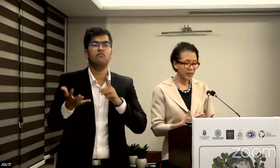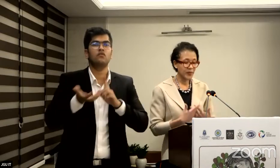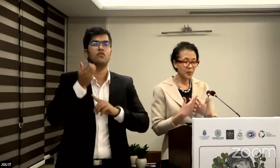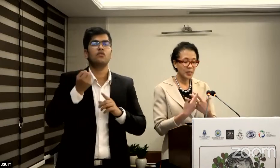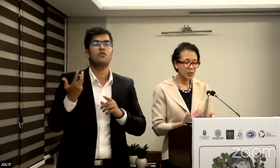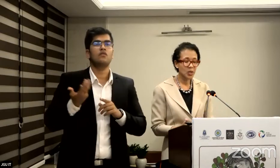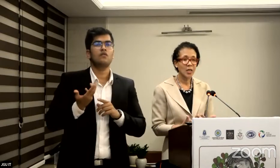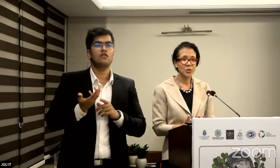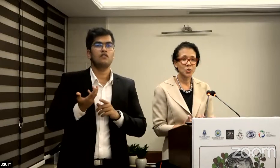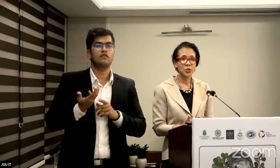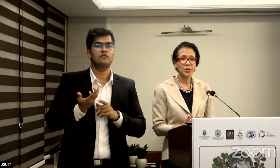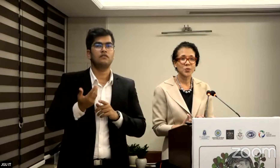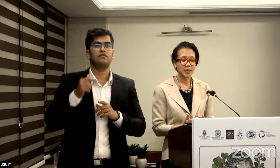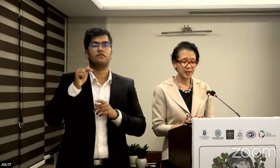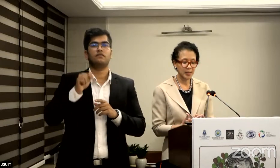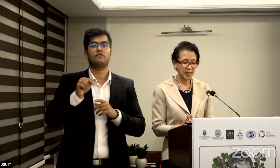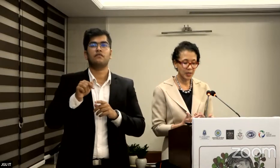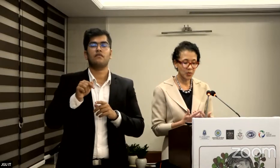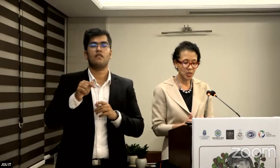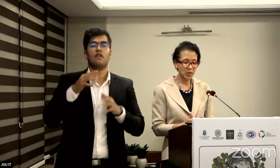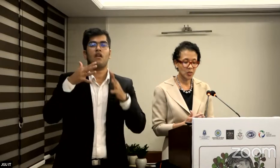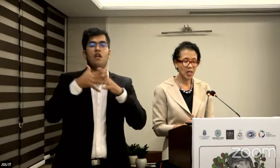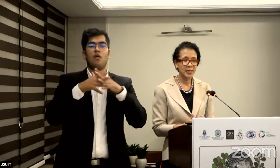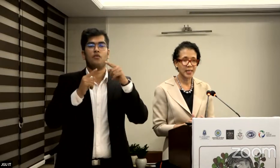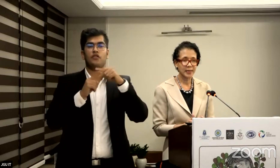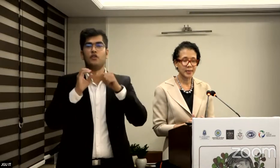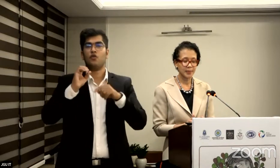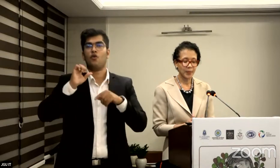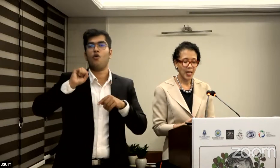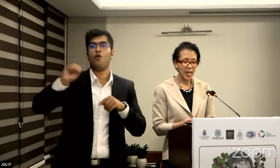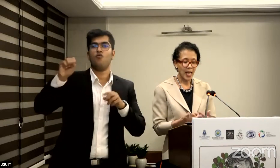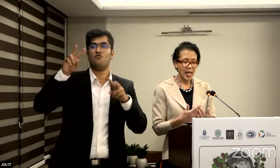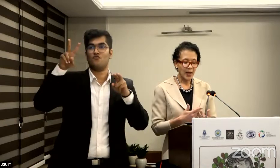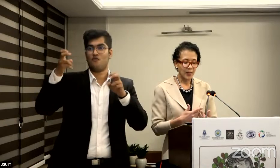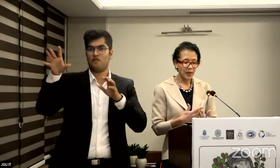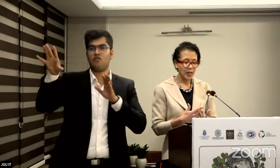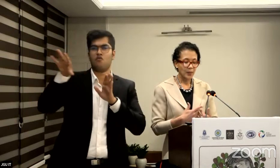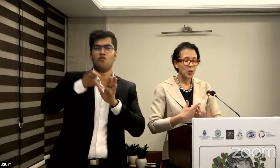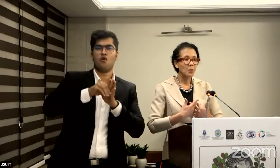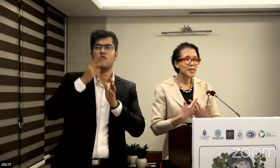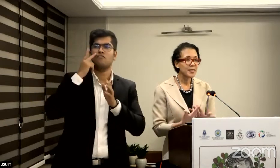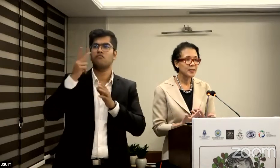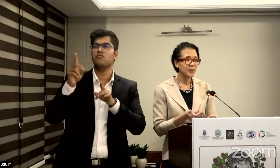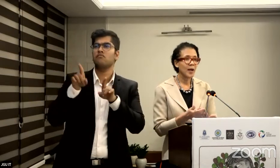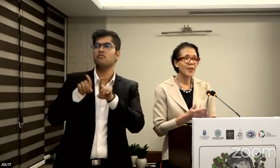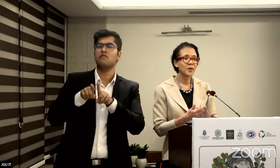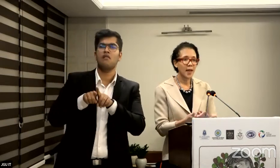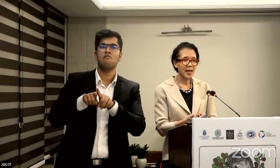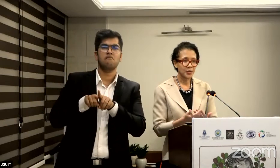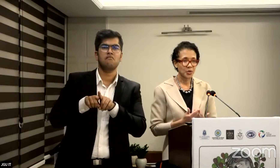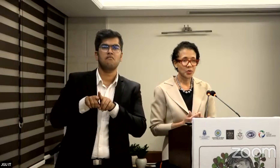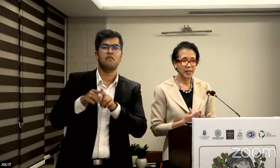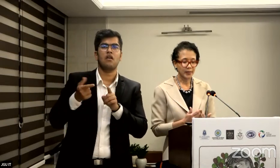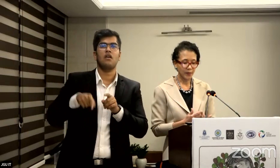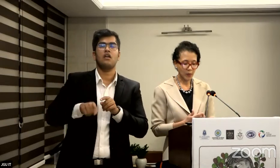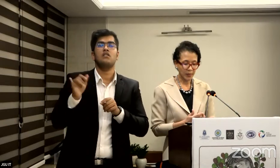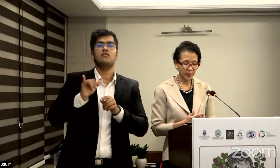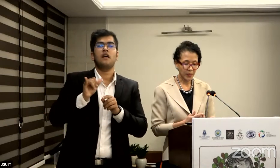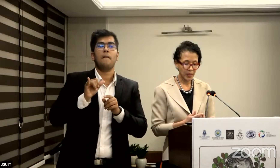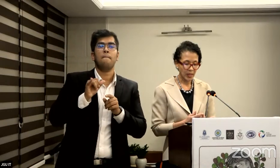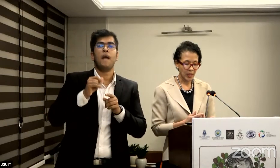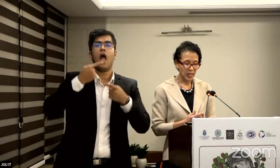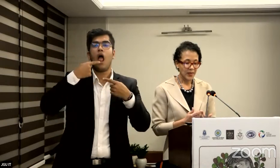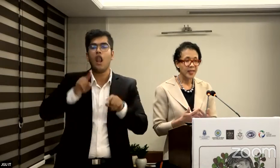the very familiar contours within the WTO context of permissive rather than mandatory